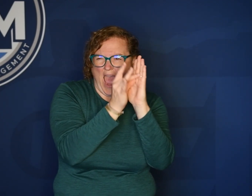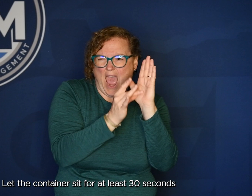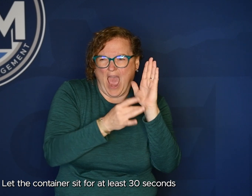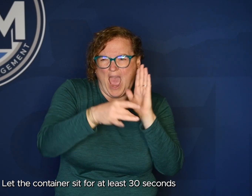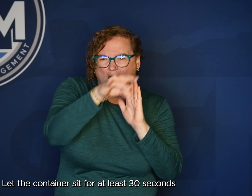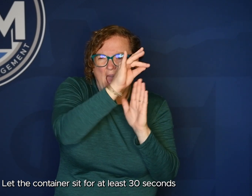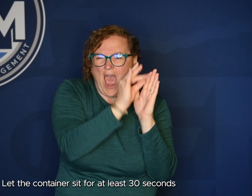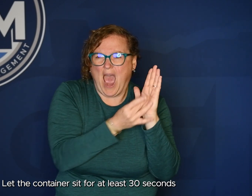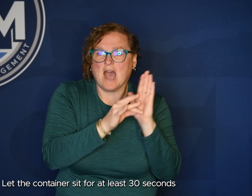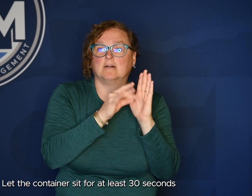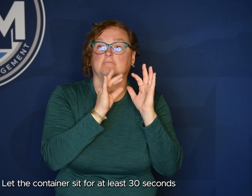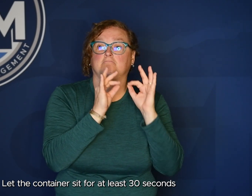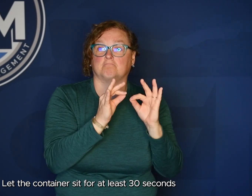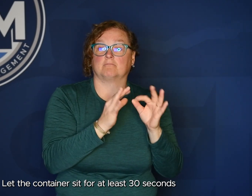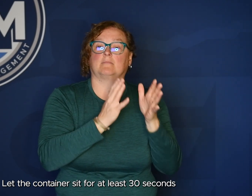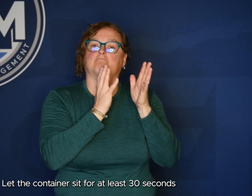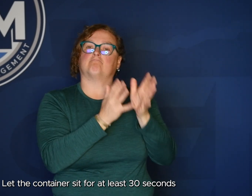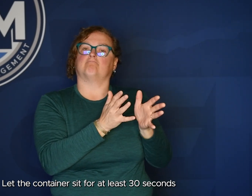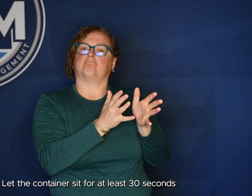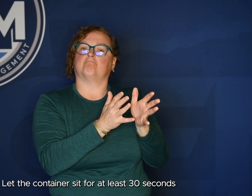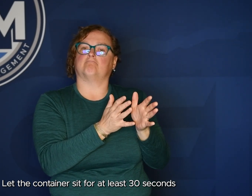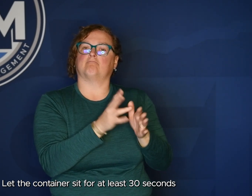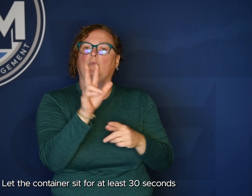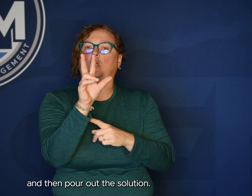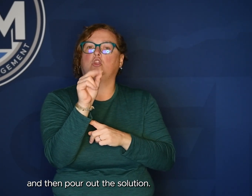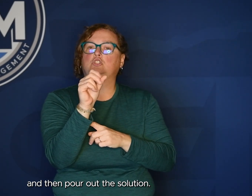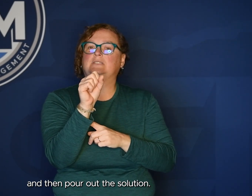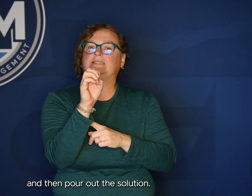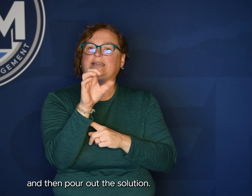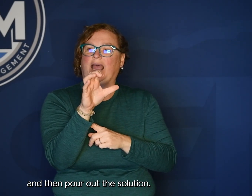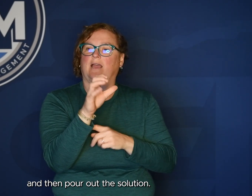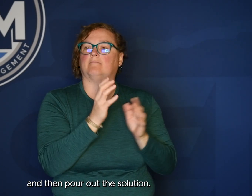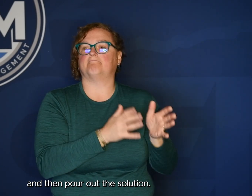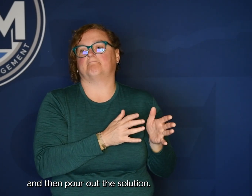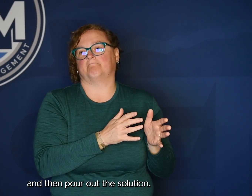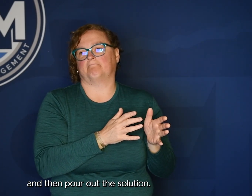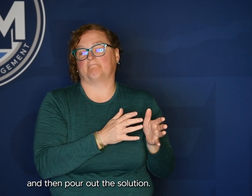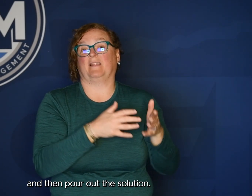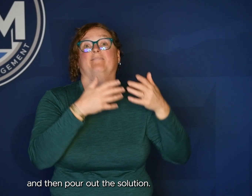Let the container sit for at least 30 seconds and then pour out the solution.